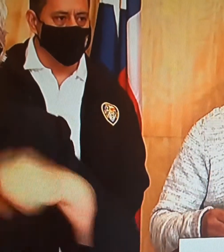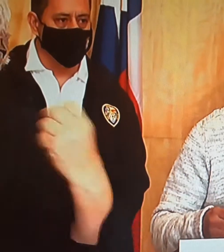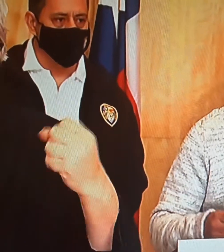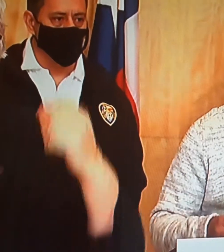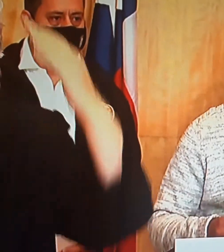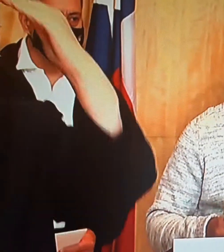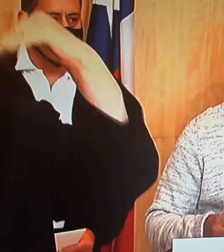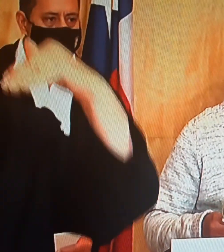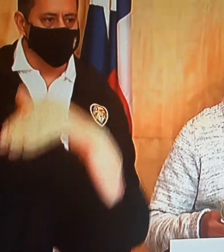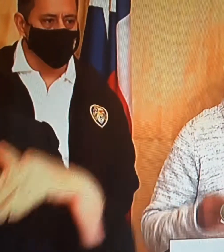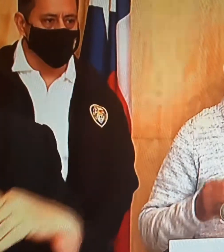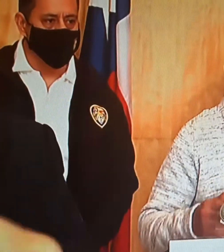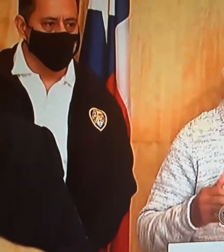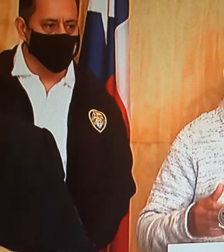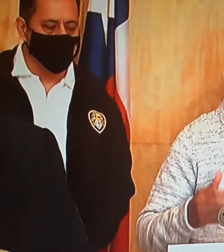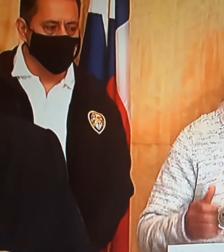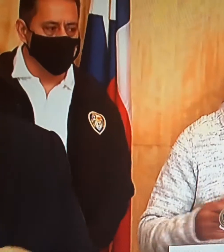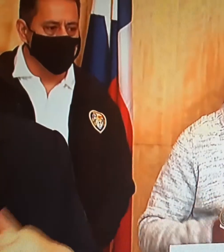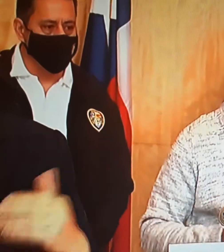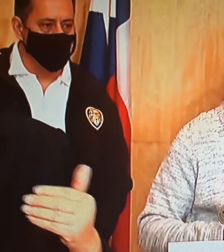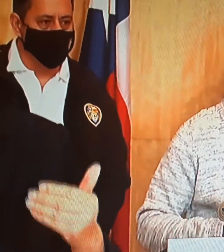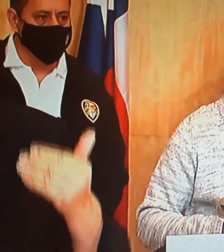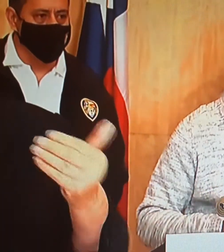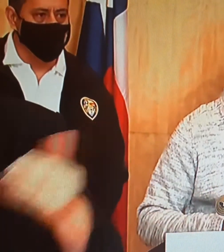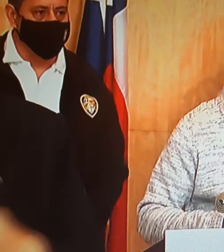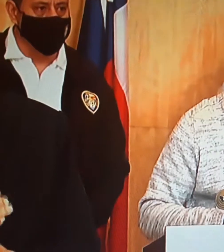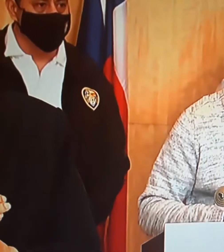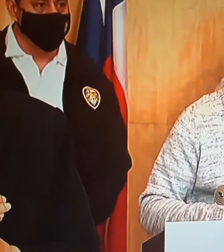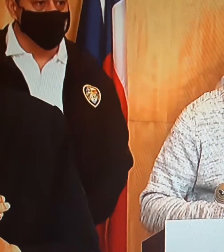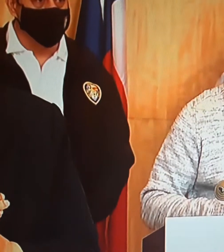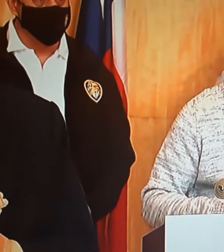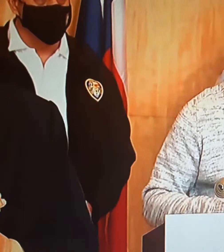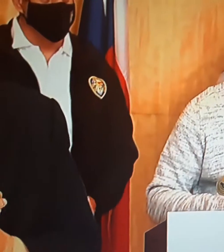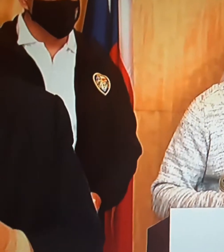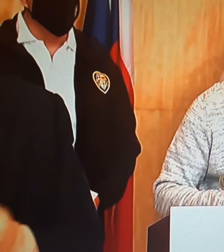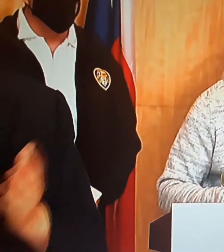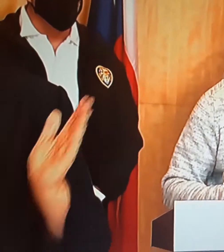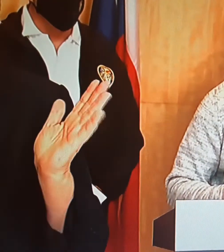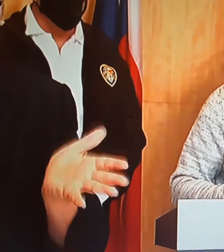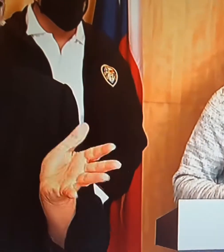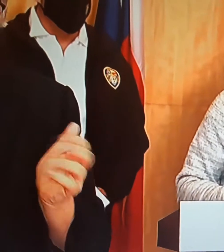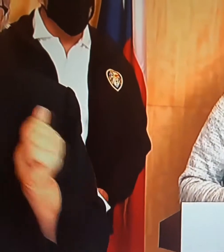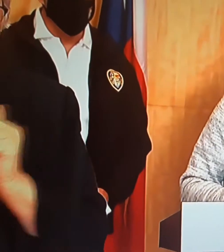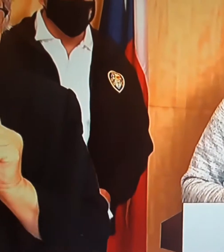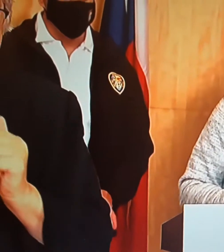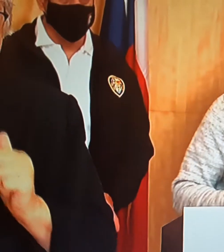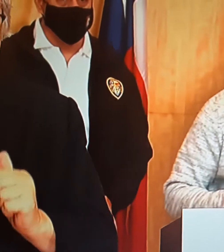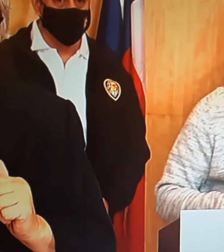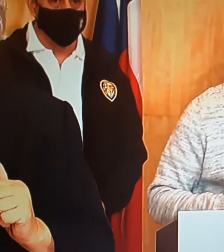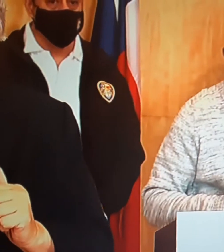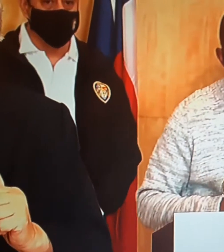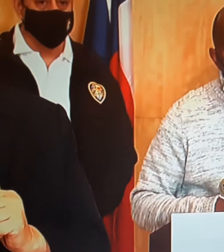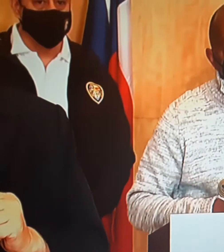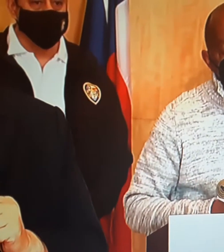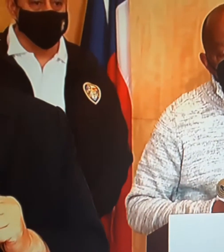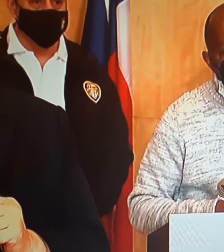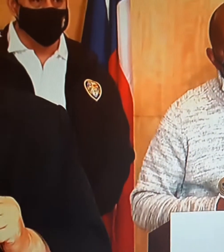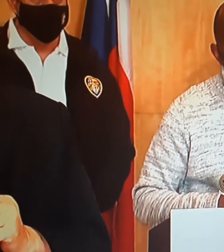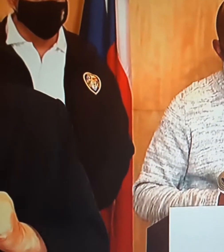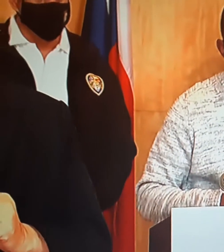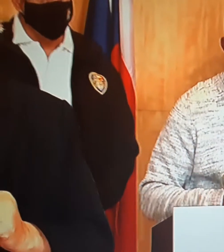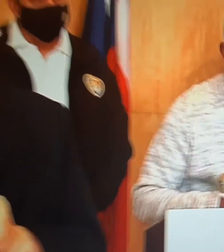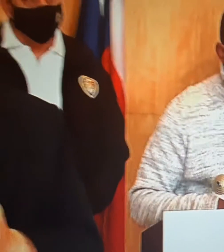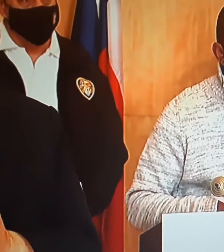their homes as they move forward. I've had a conversation, for example, with Dave Lazar, who is a